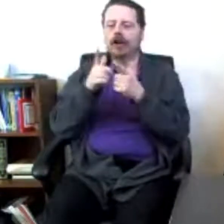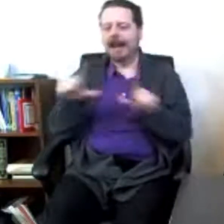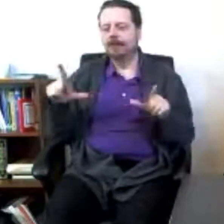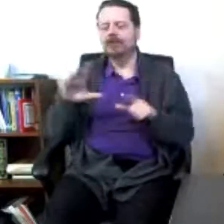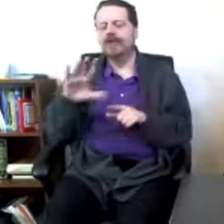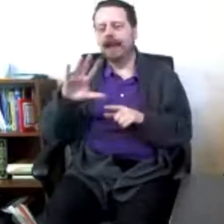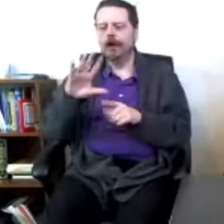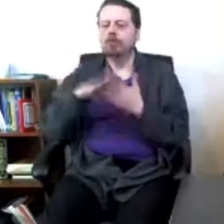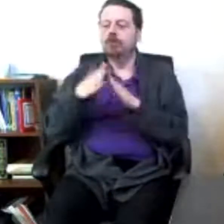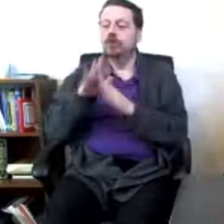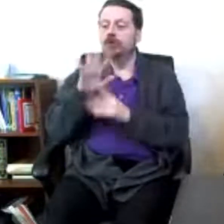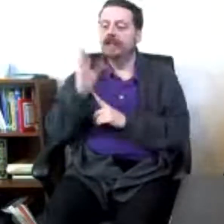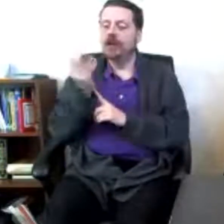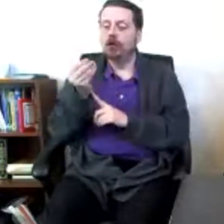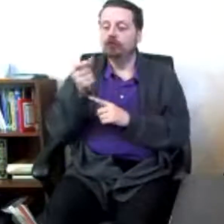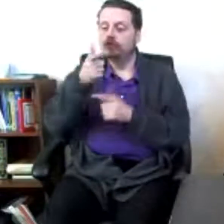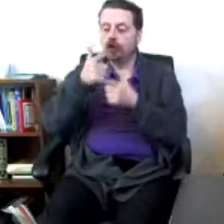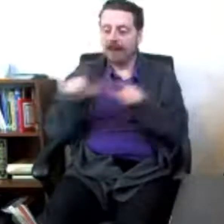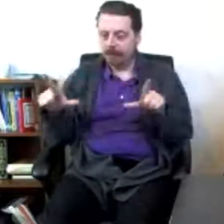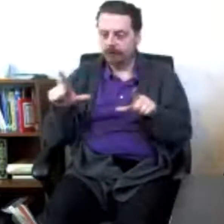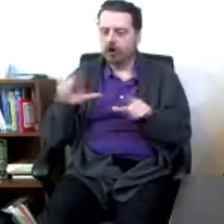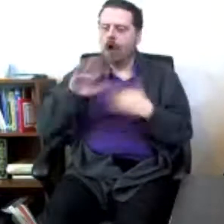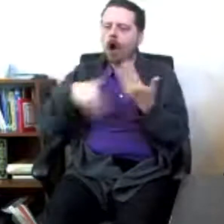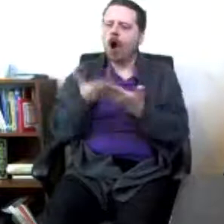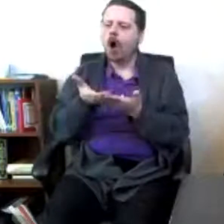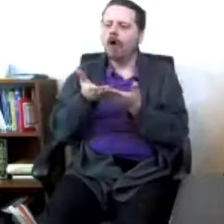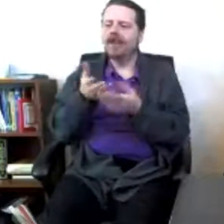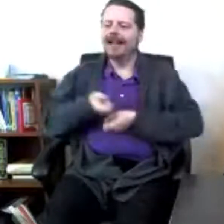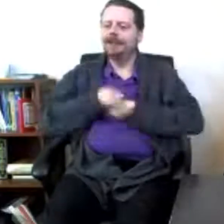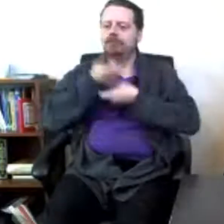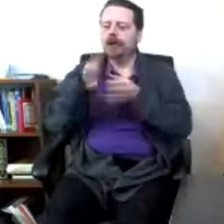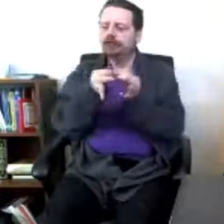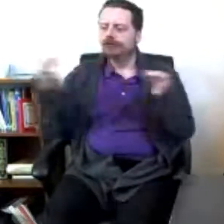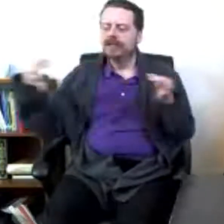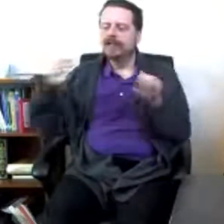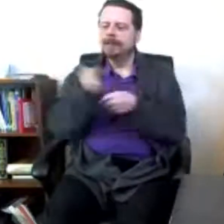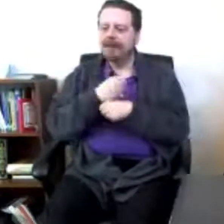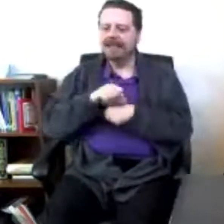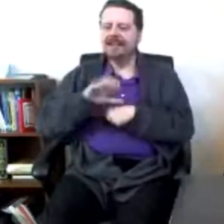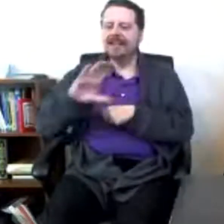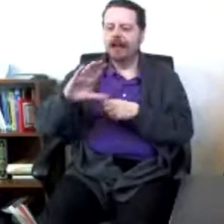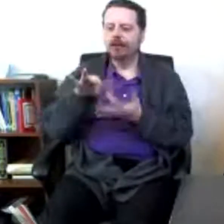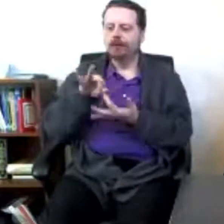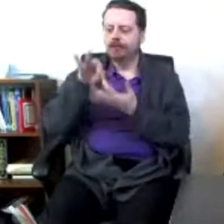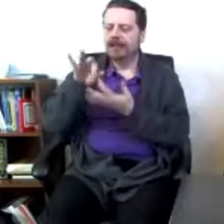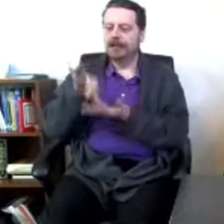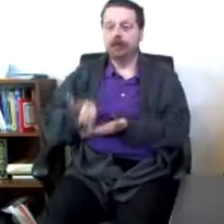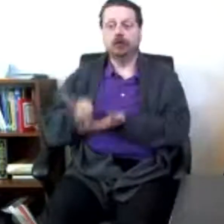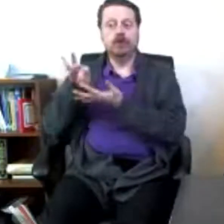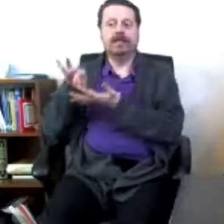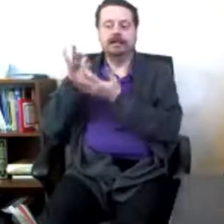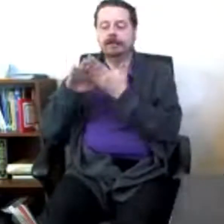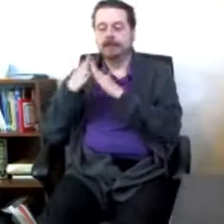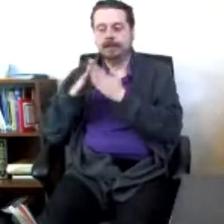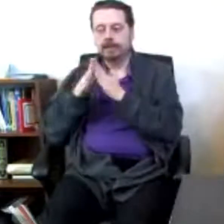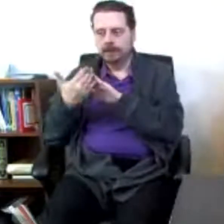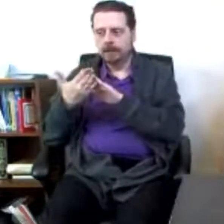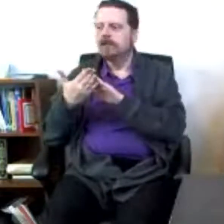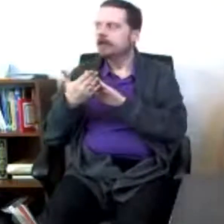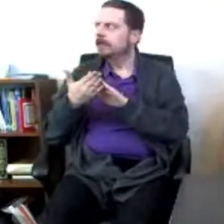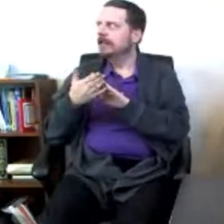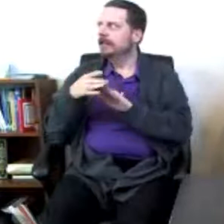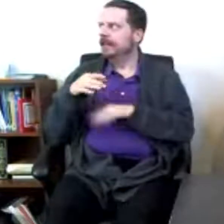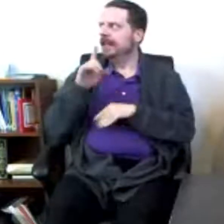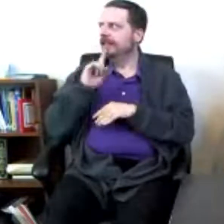means all the expressions that makes their community unique. So prophets spoke the language of their